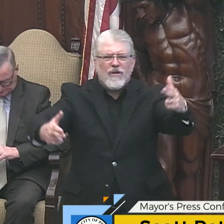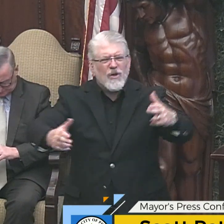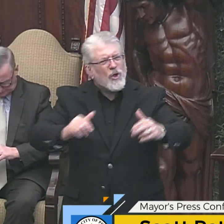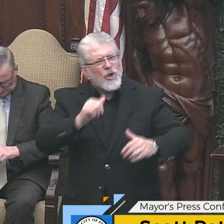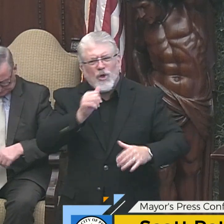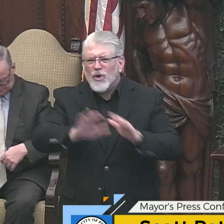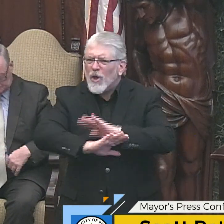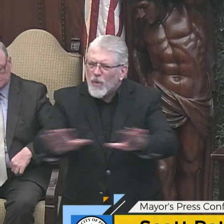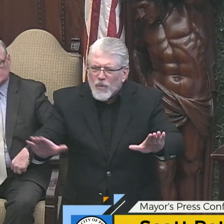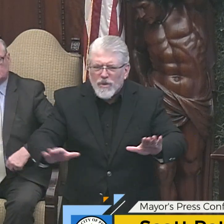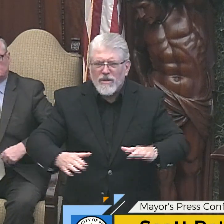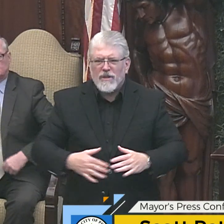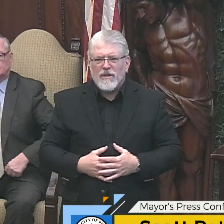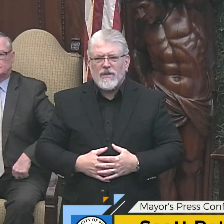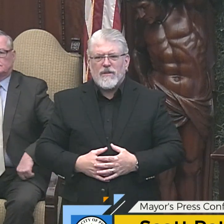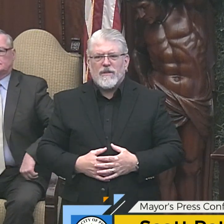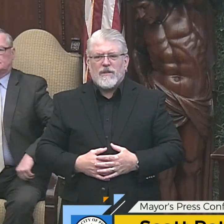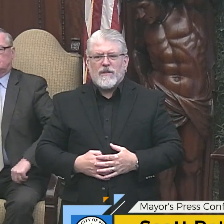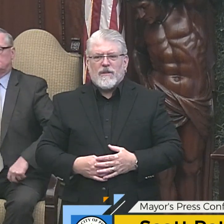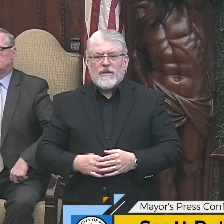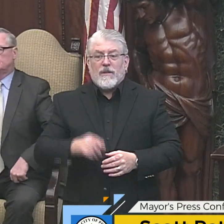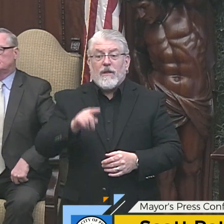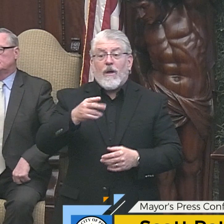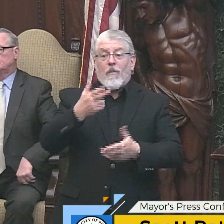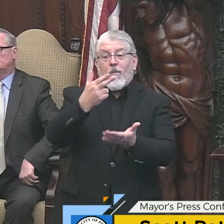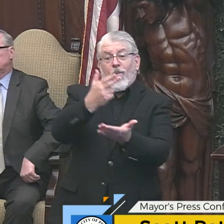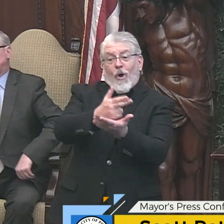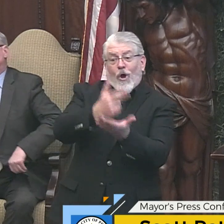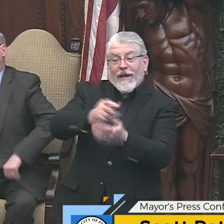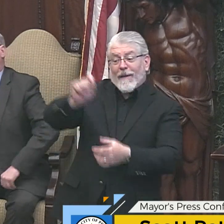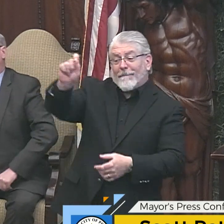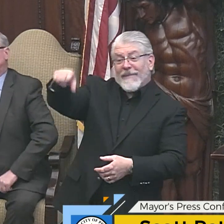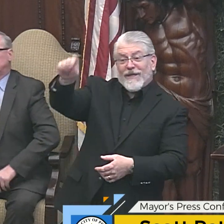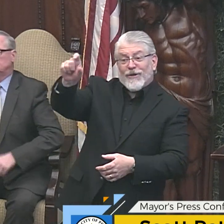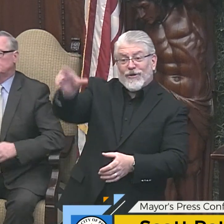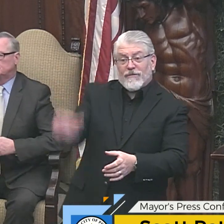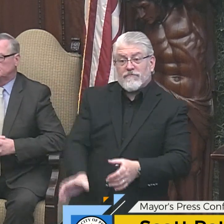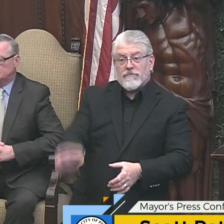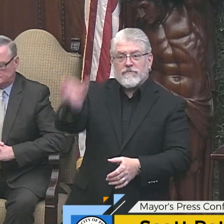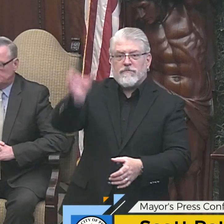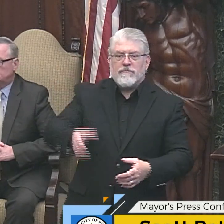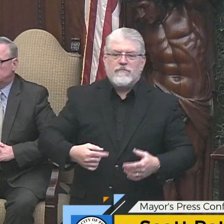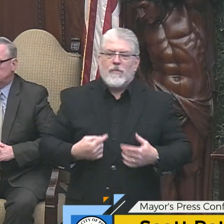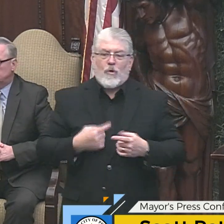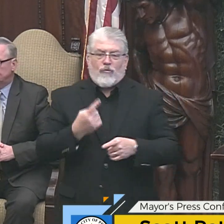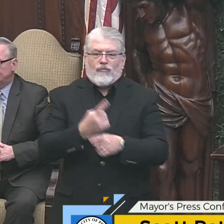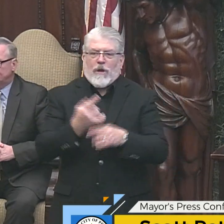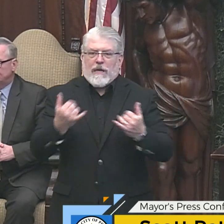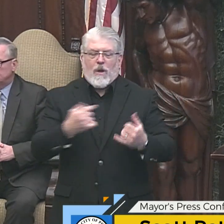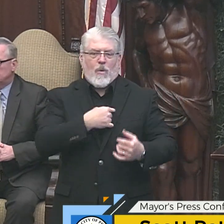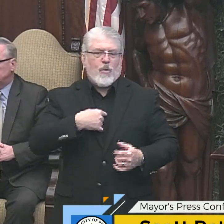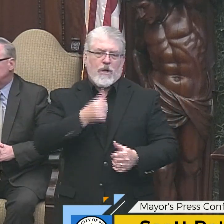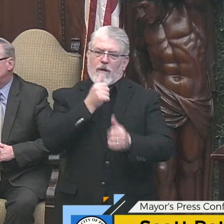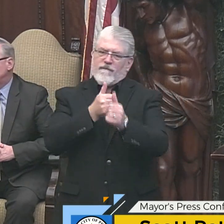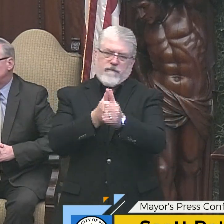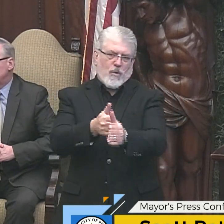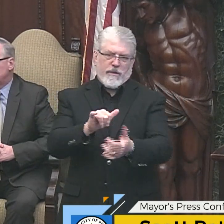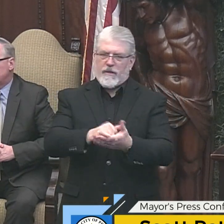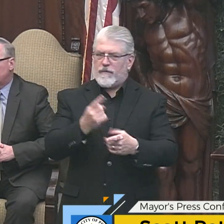limits will not be enforced. We're all in this together. Please think about your